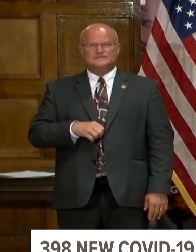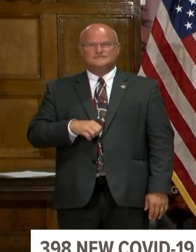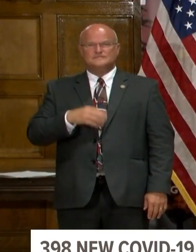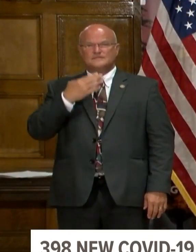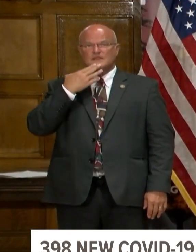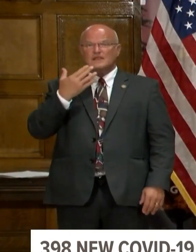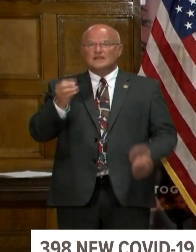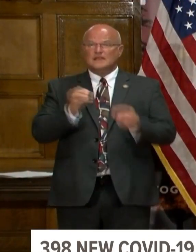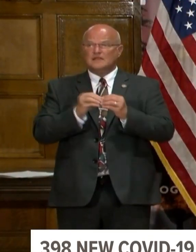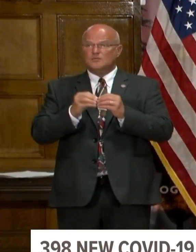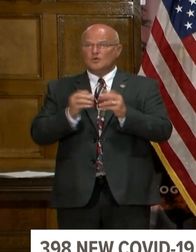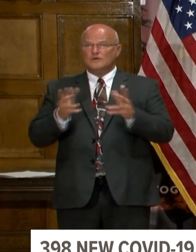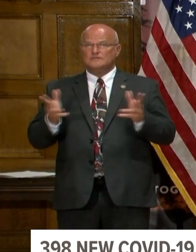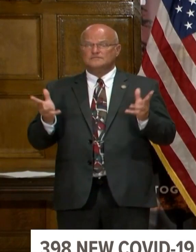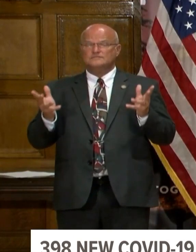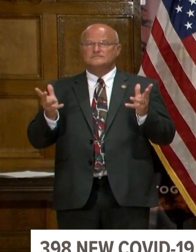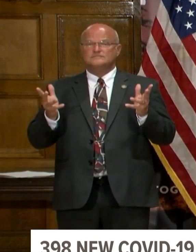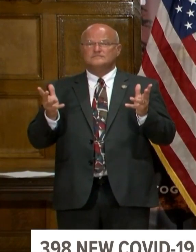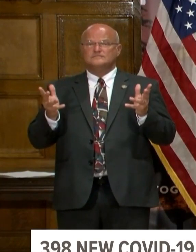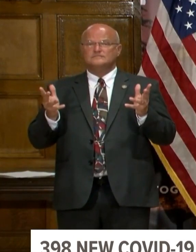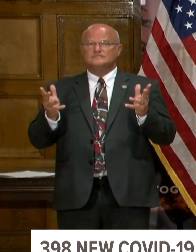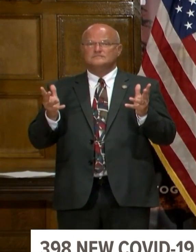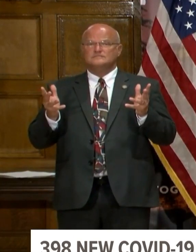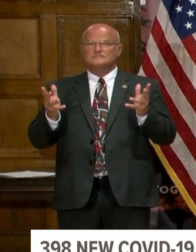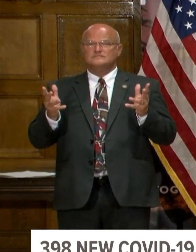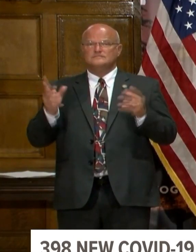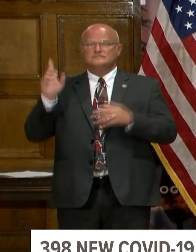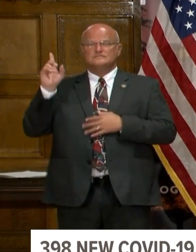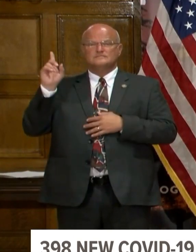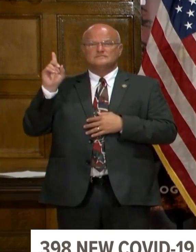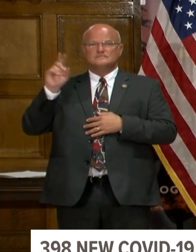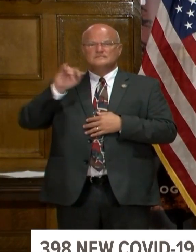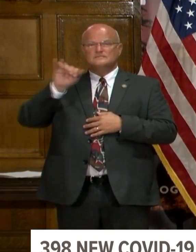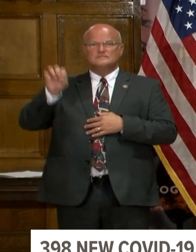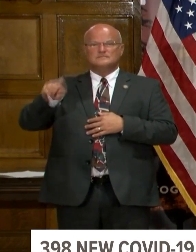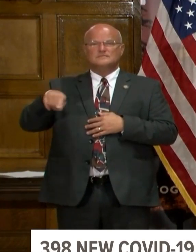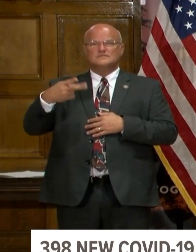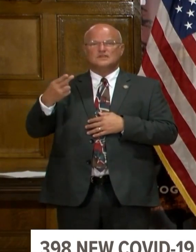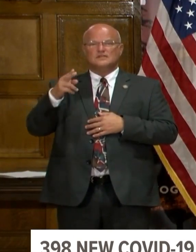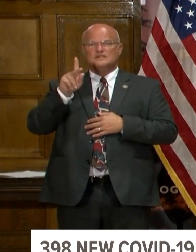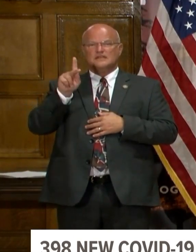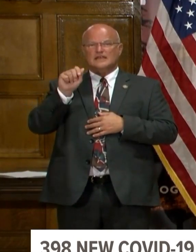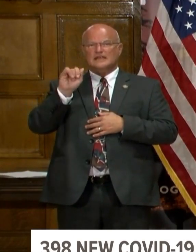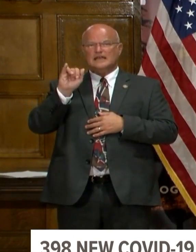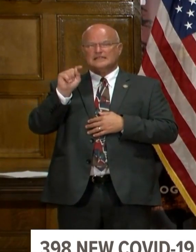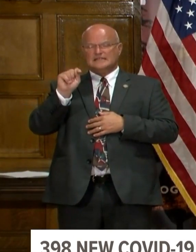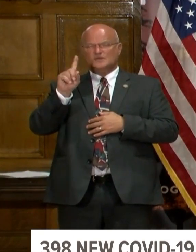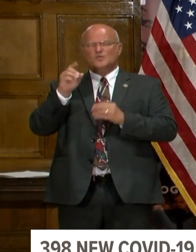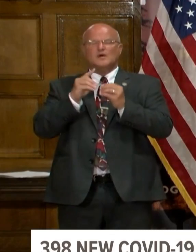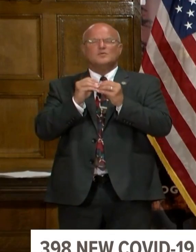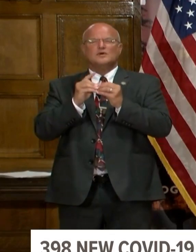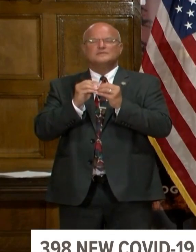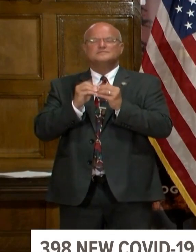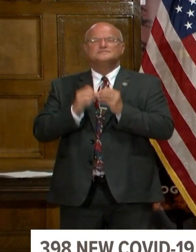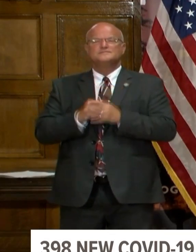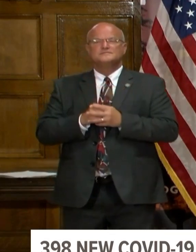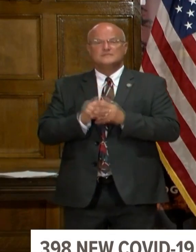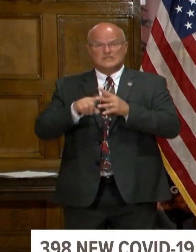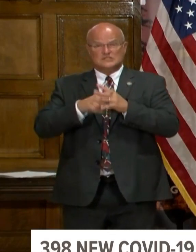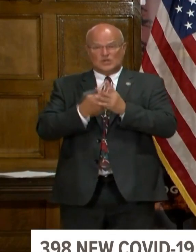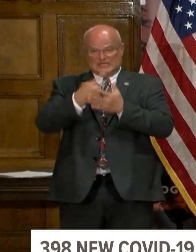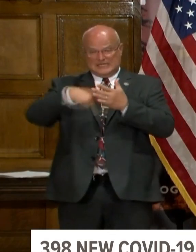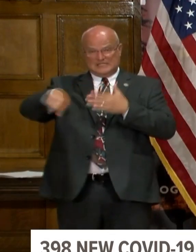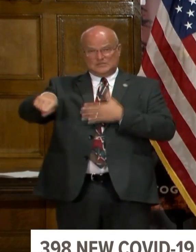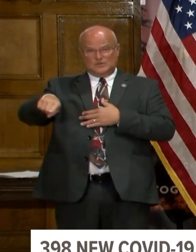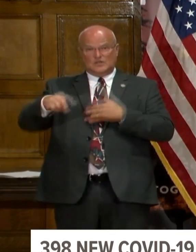Thank you. Anything else? Hey, Governor, this is Josh at KIT. One more question. Starting next